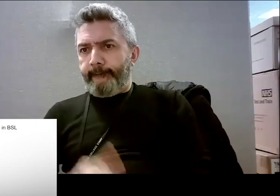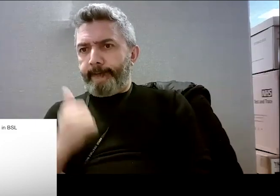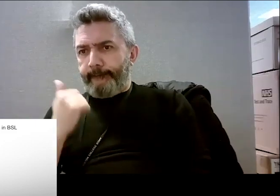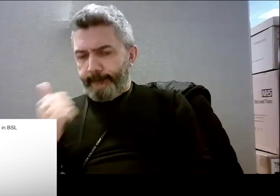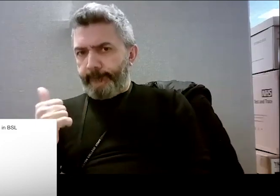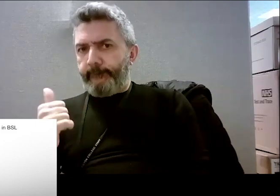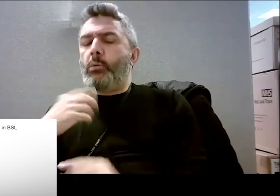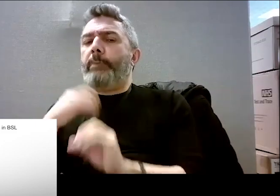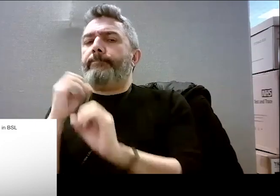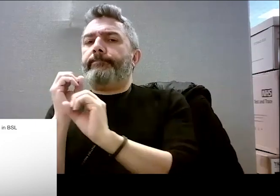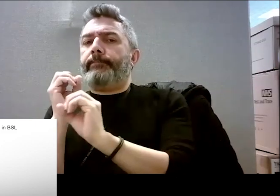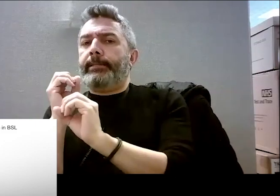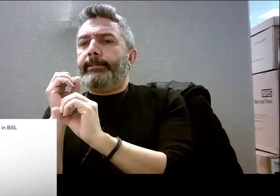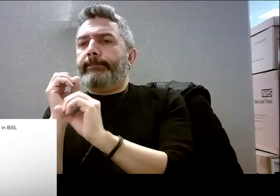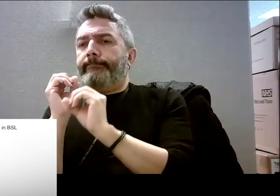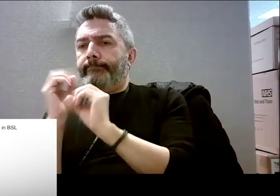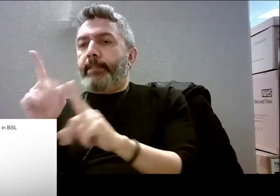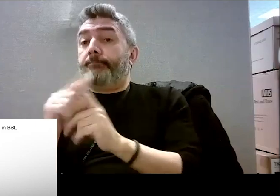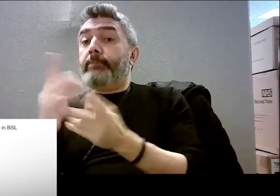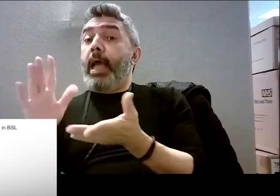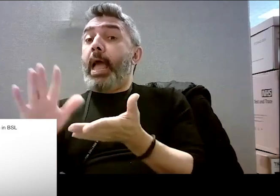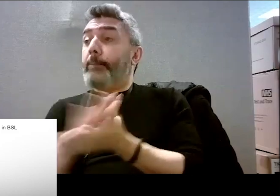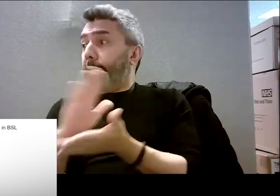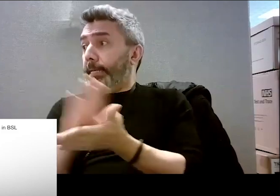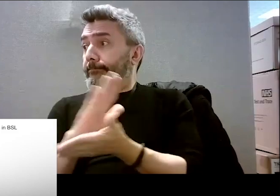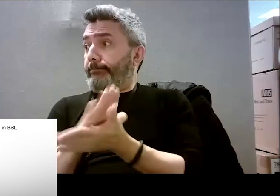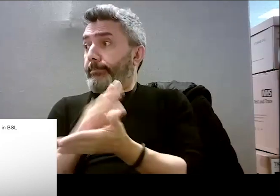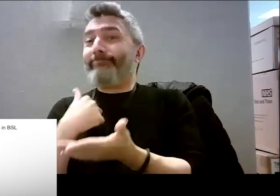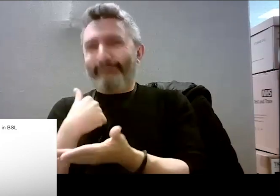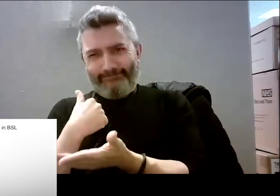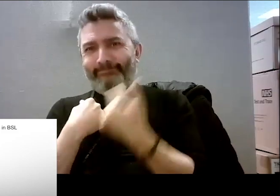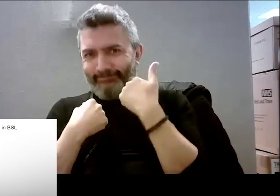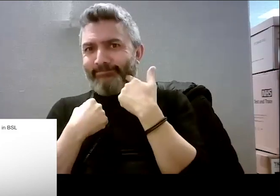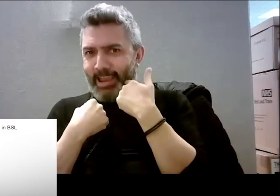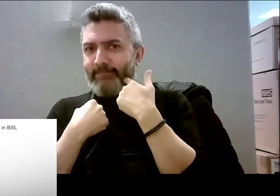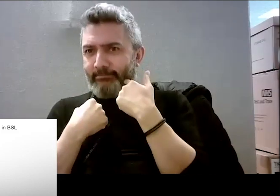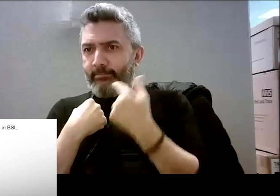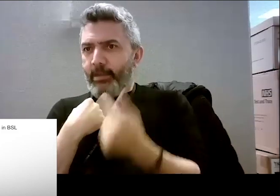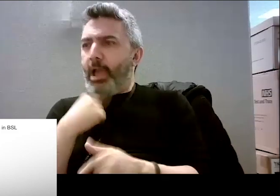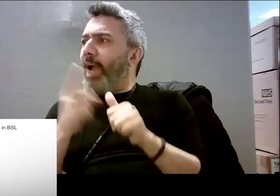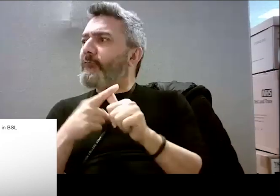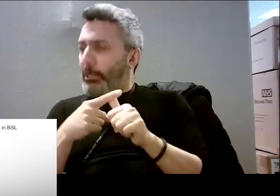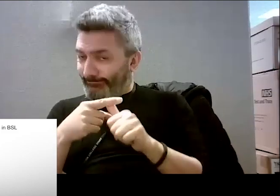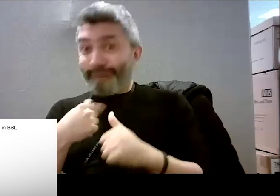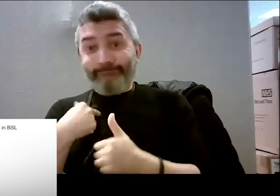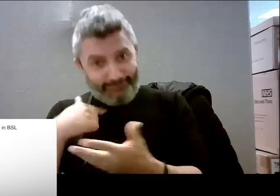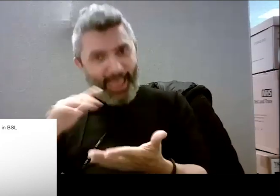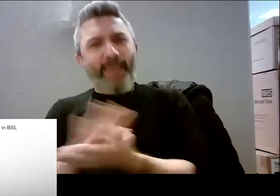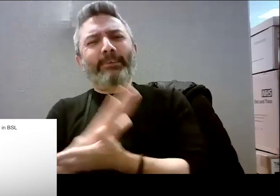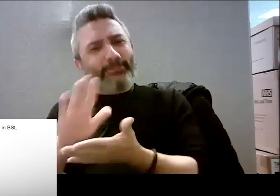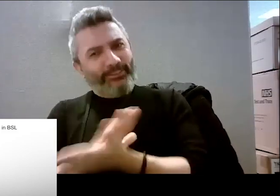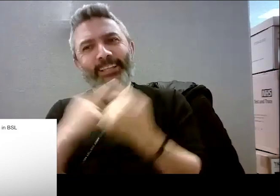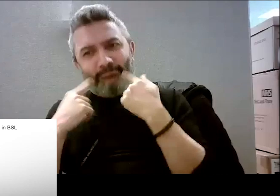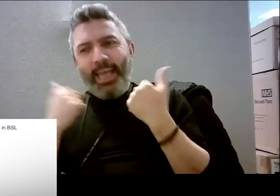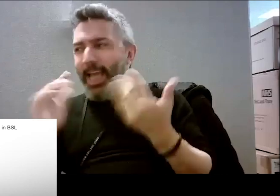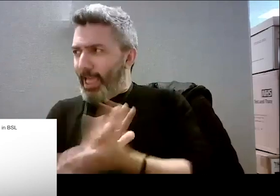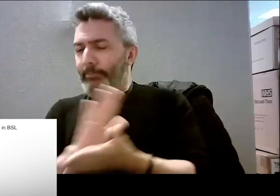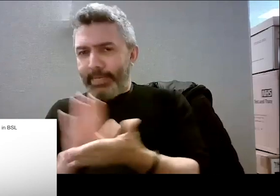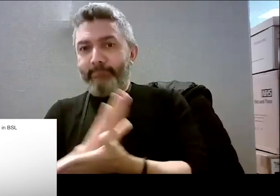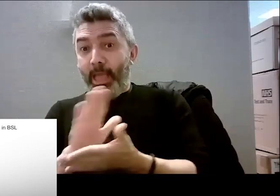is it this person we're talking about? Is it somebody else we're talking about? We've got the sign for happy, so you can nod to show yes, I am.